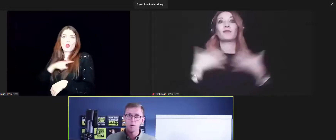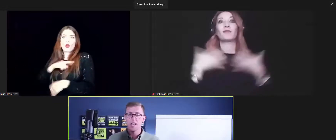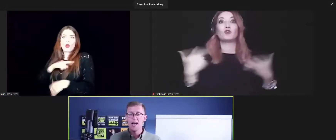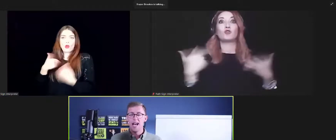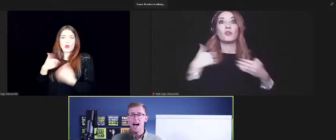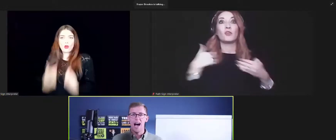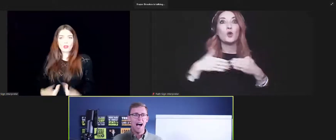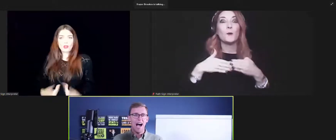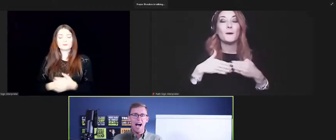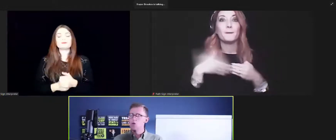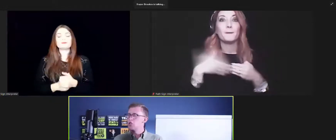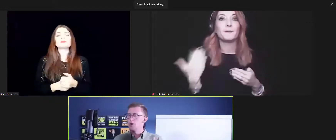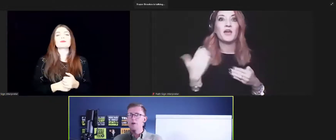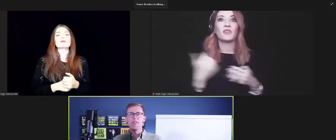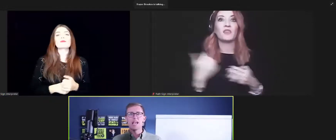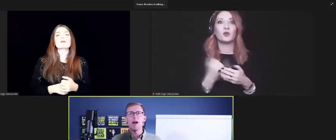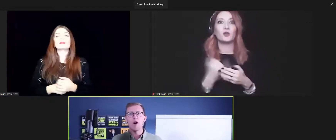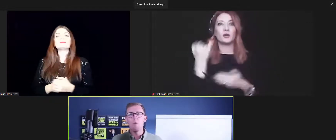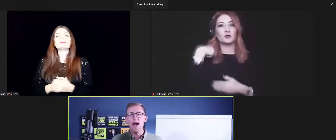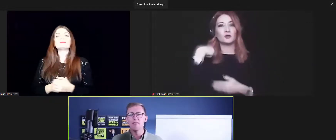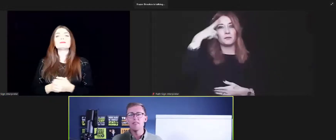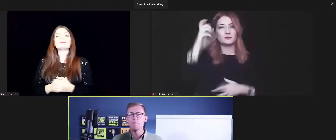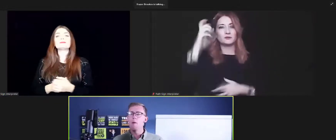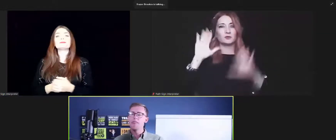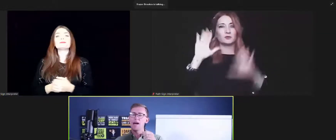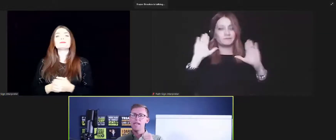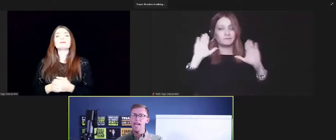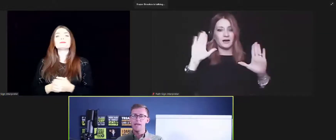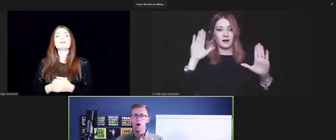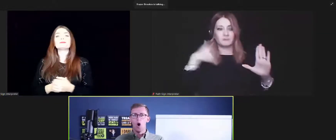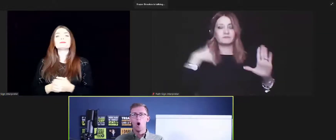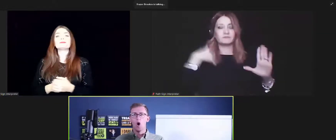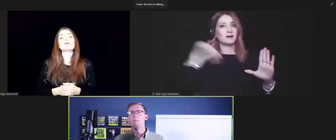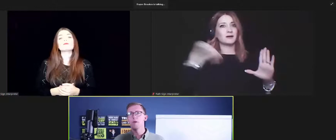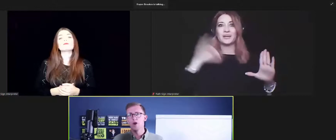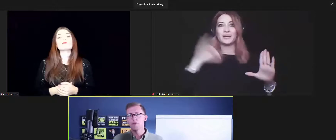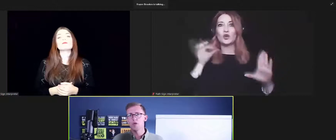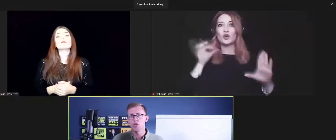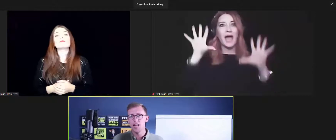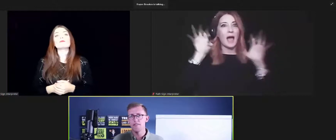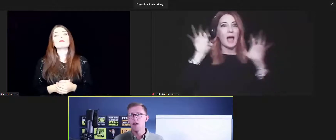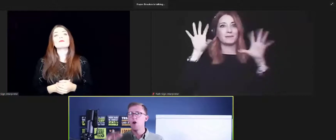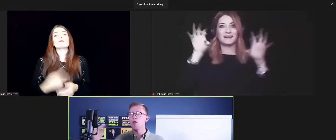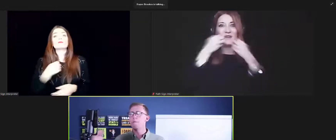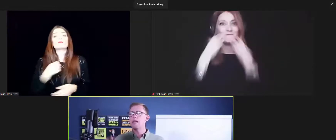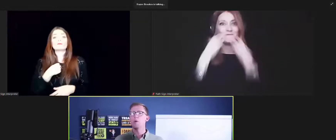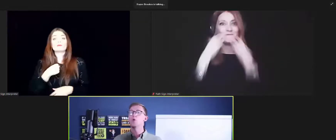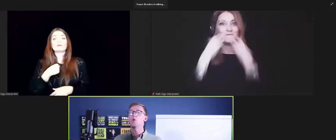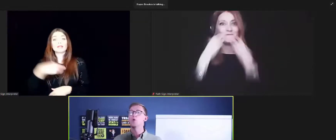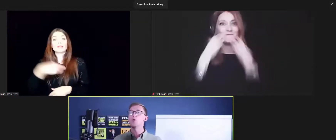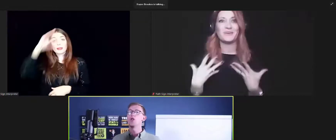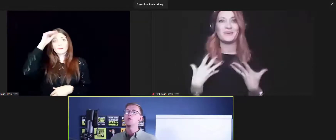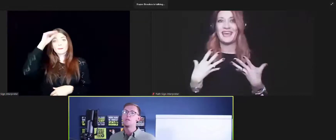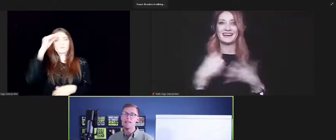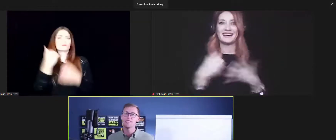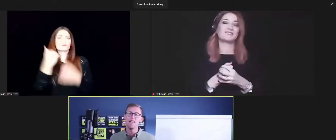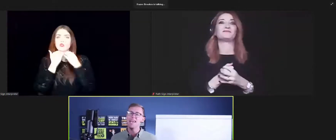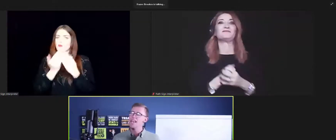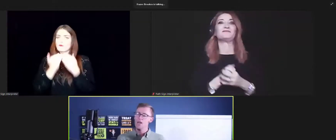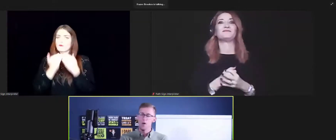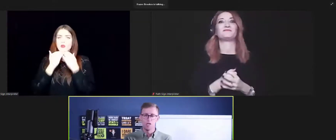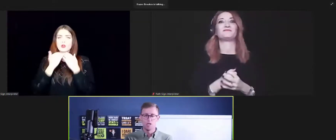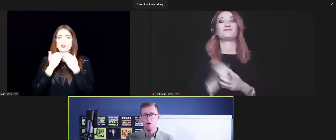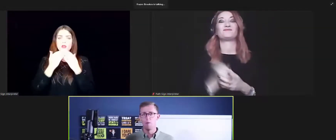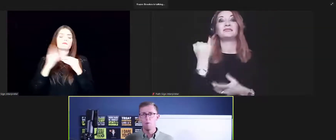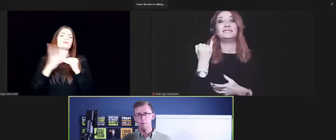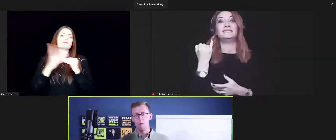teachable. I was doing things my own way. And the moment that I became humble enough to understand that there are other people who can do this better than me was